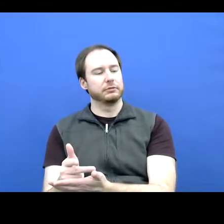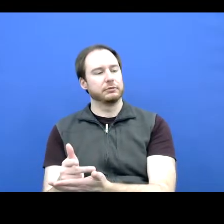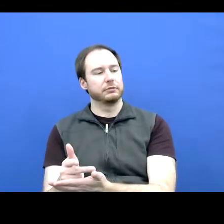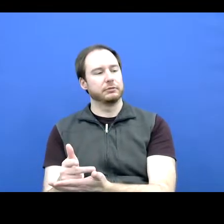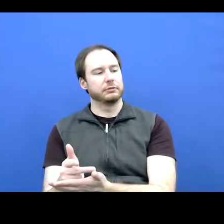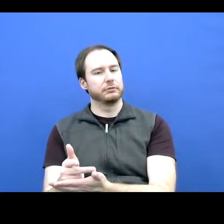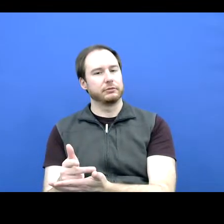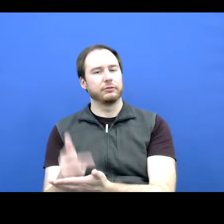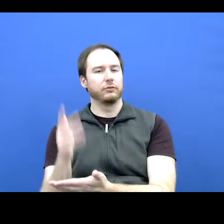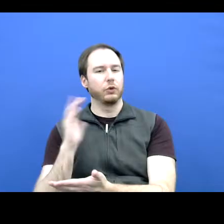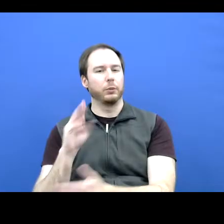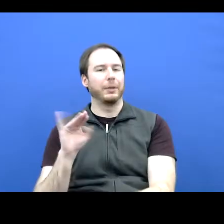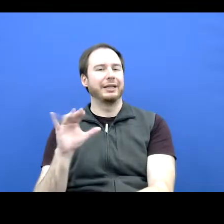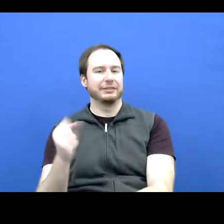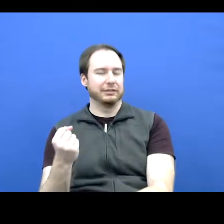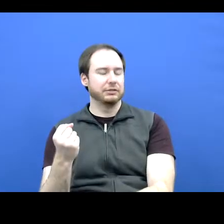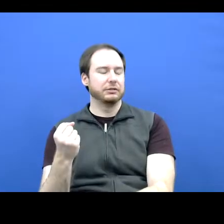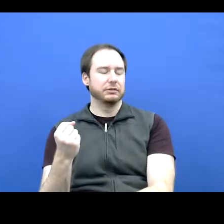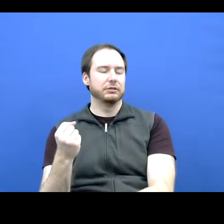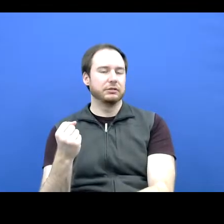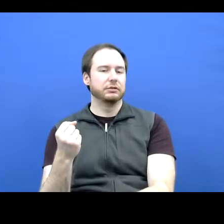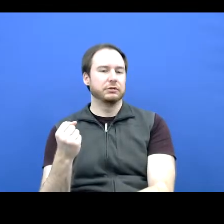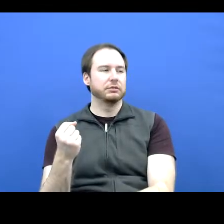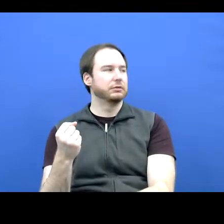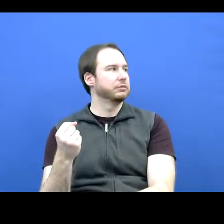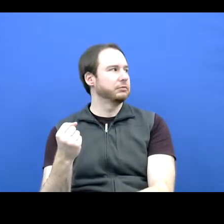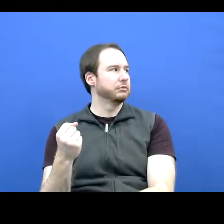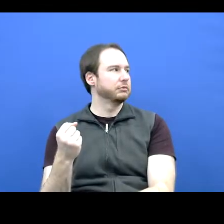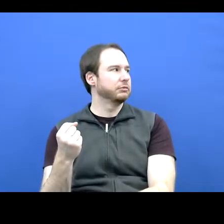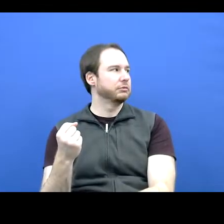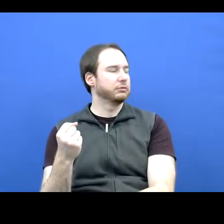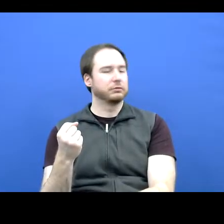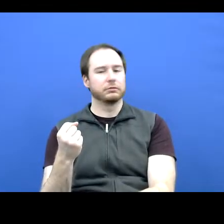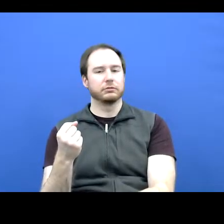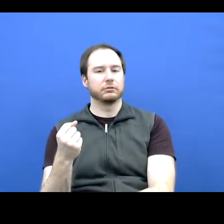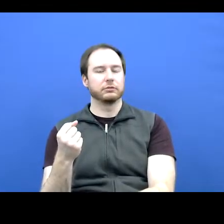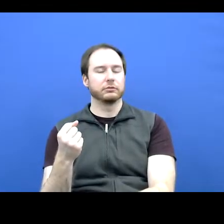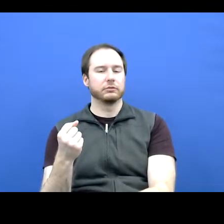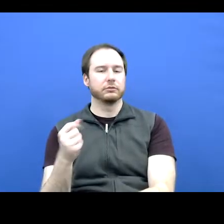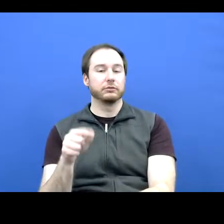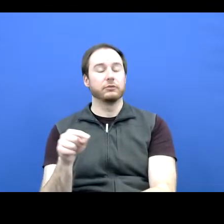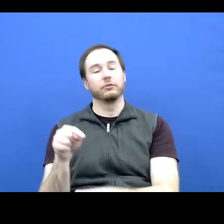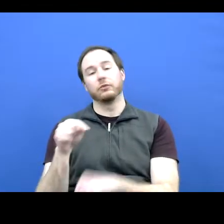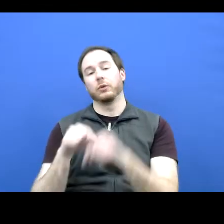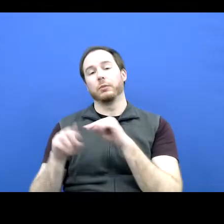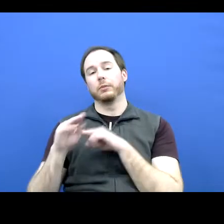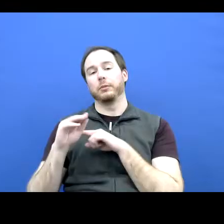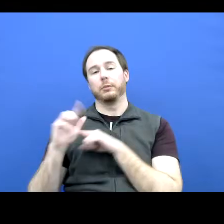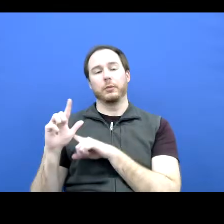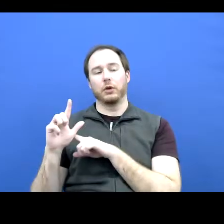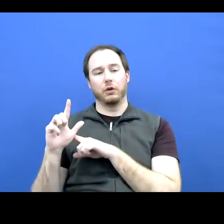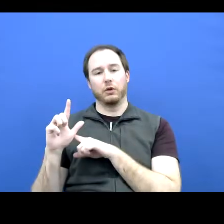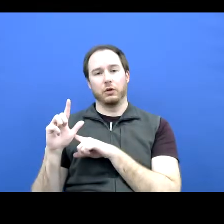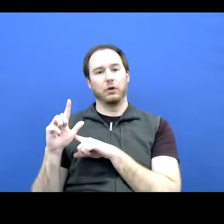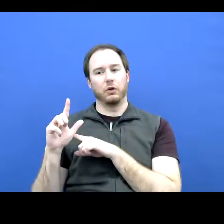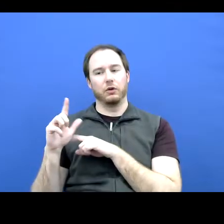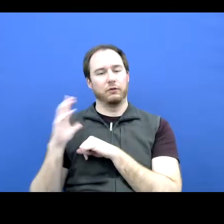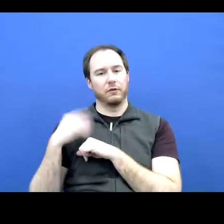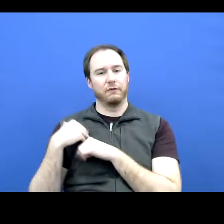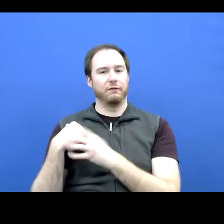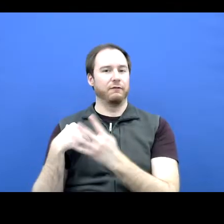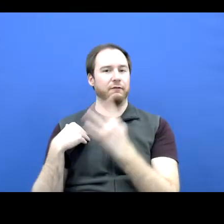It's what used to be Macy's. So if you go back to the mall, you had the